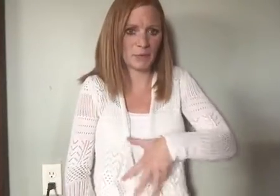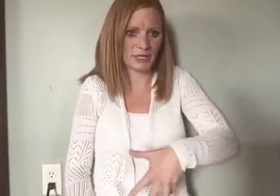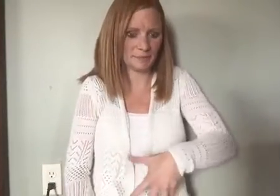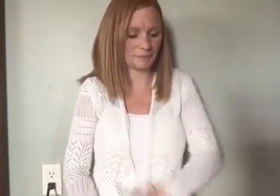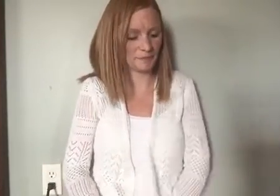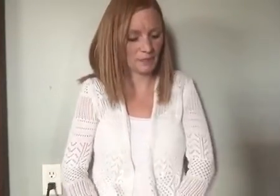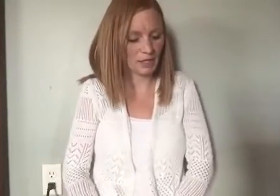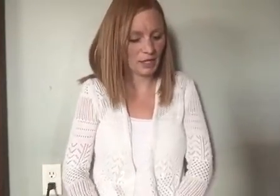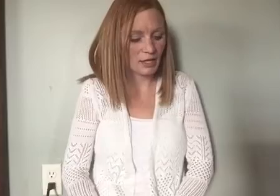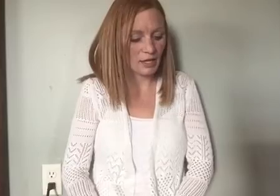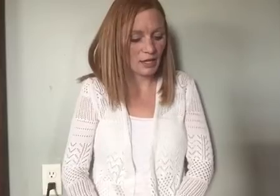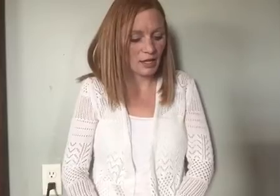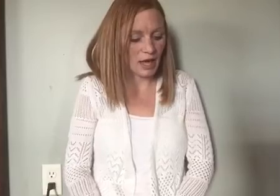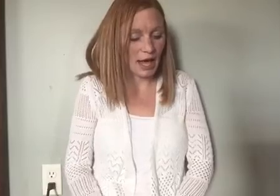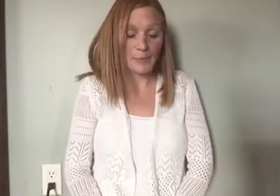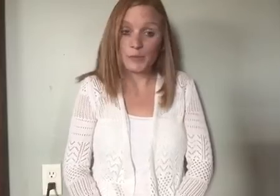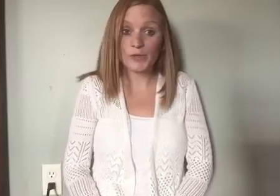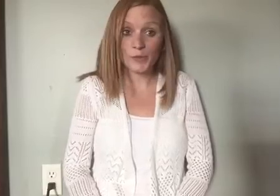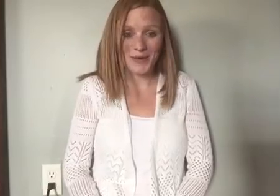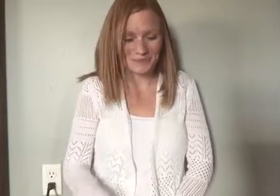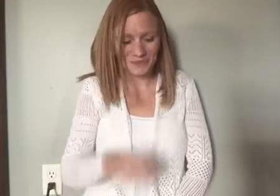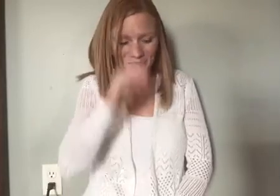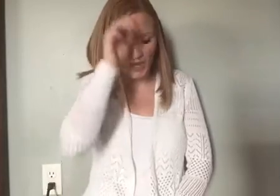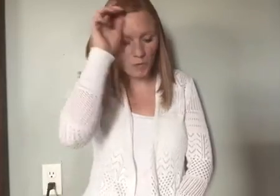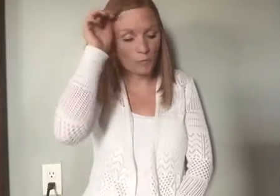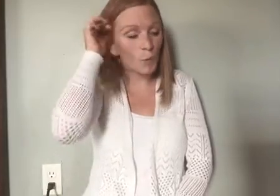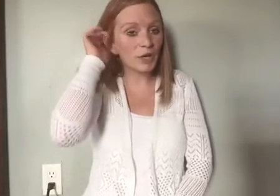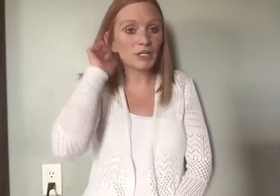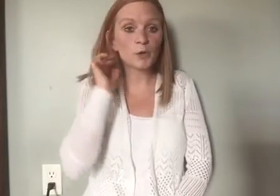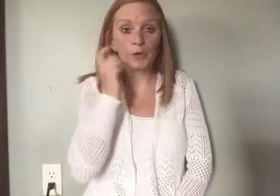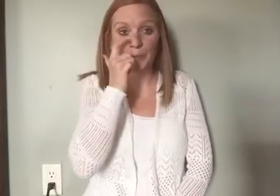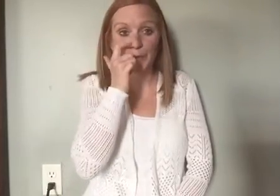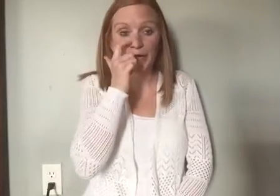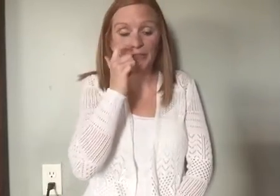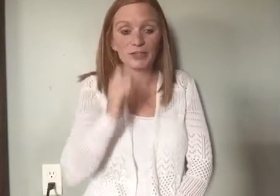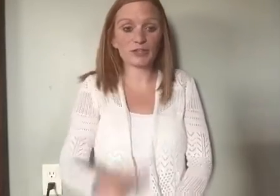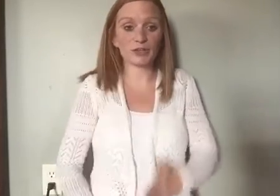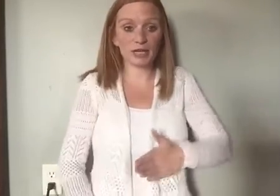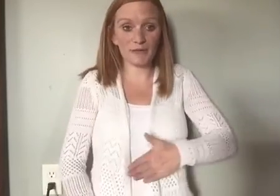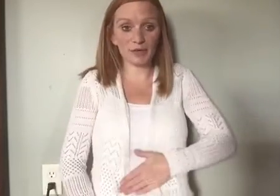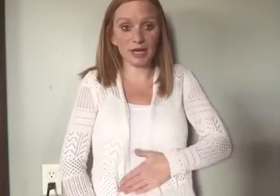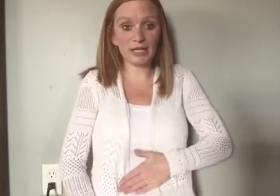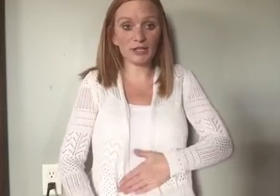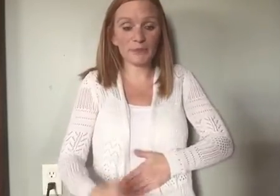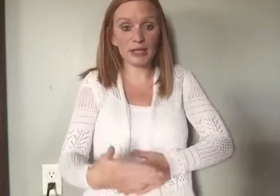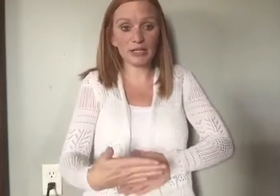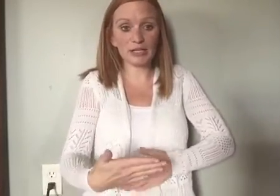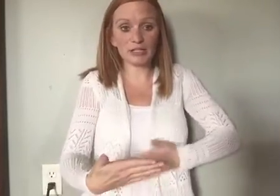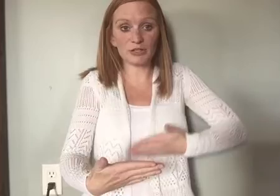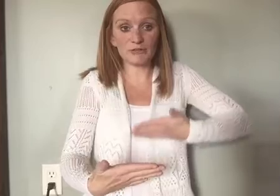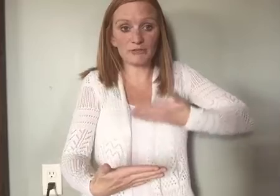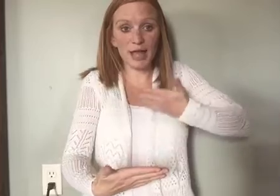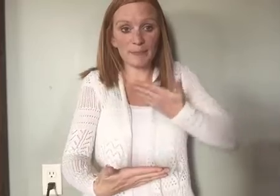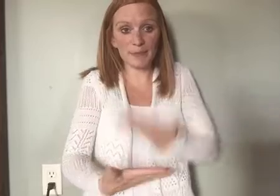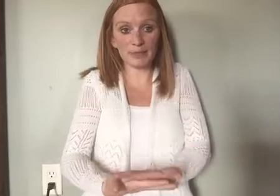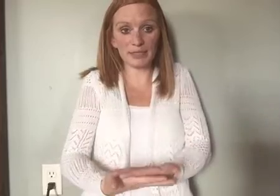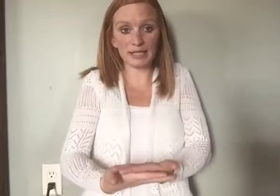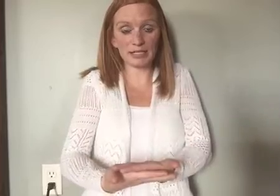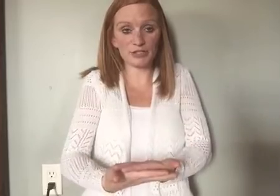pregnant. So either way. Born or birth, so you can have your hand on your belly and it's going to flap up and land into your